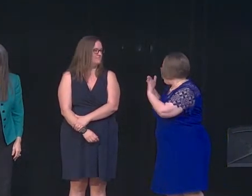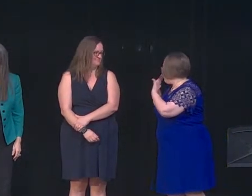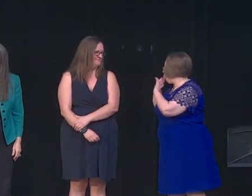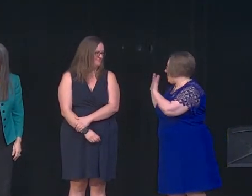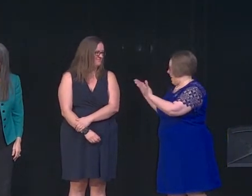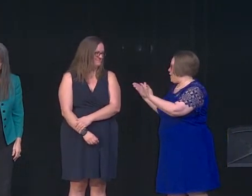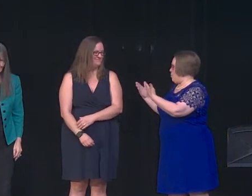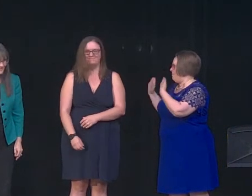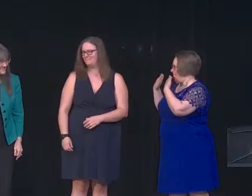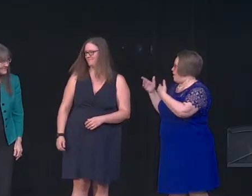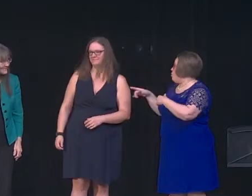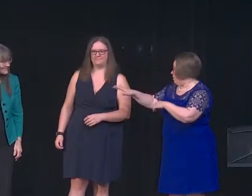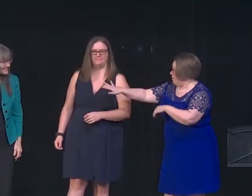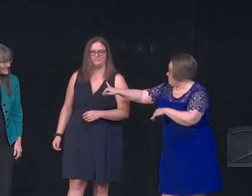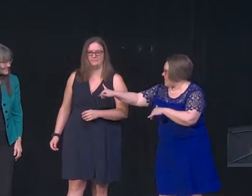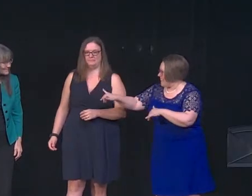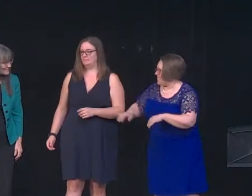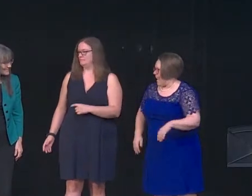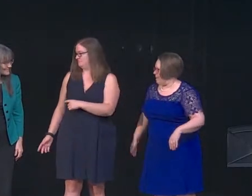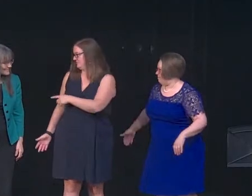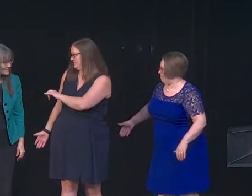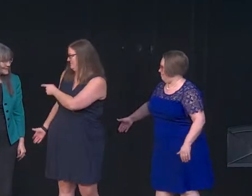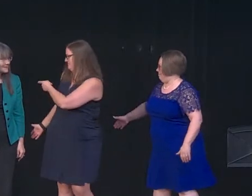Thank you, everyone. Annette, stay.